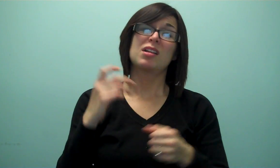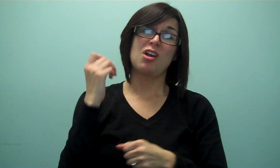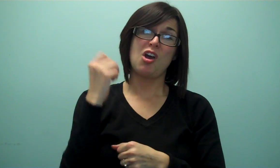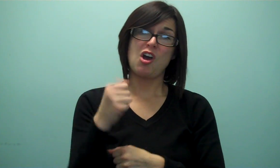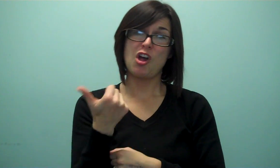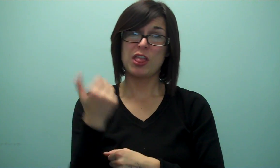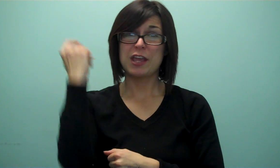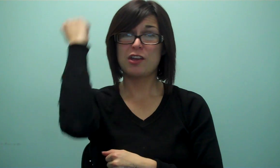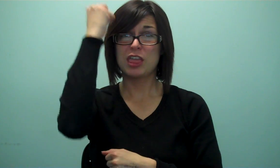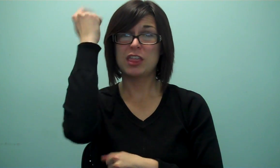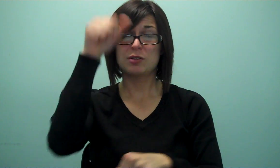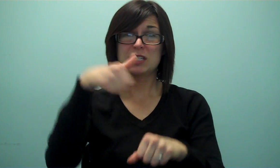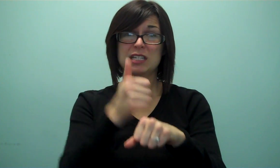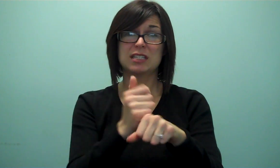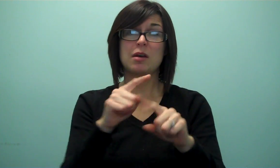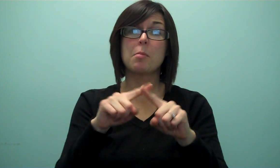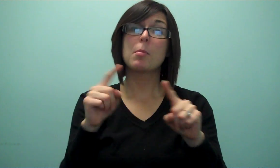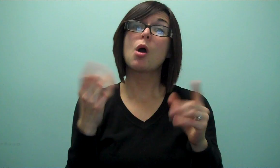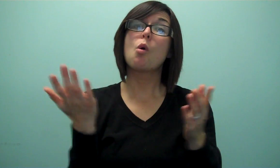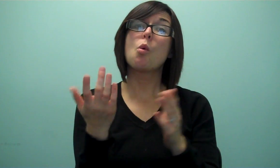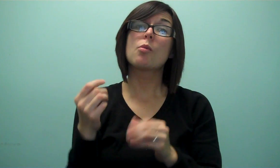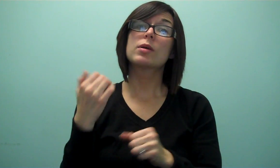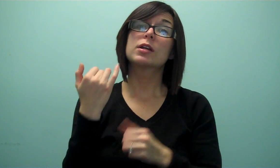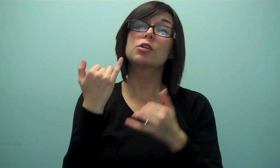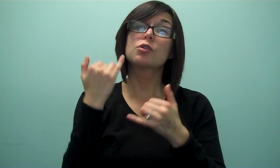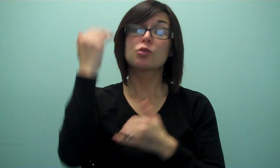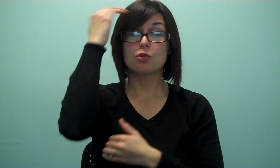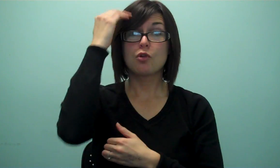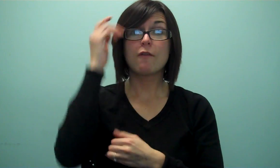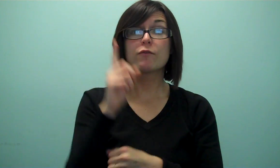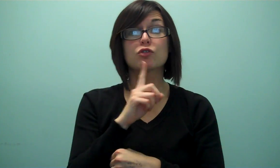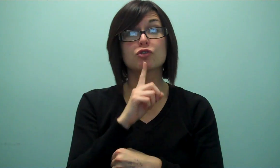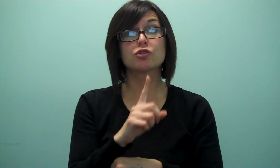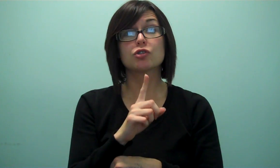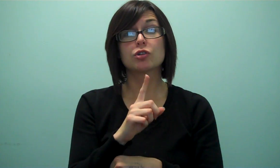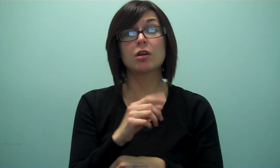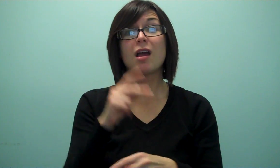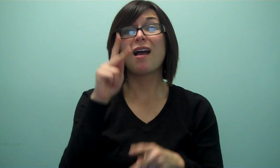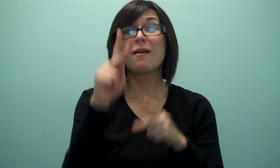that people were in the Americas long before Christopher Columbus or the Vikings.